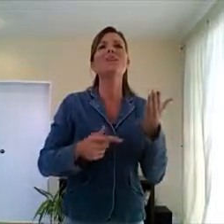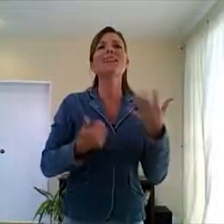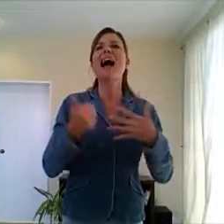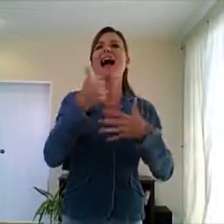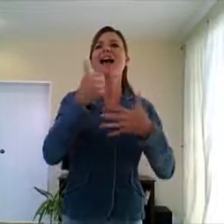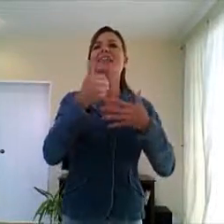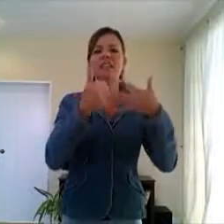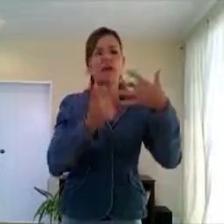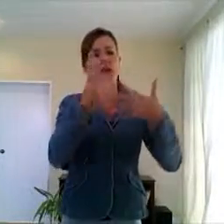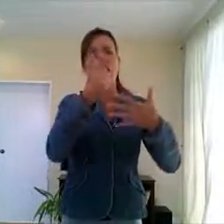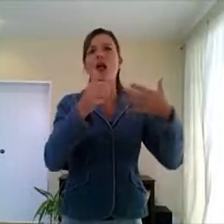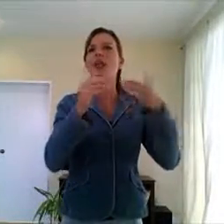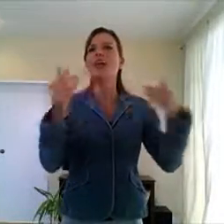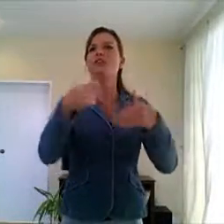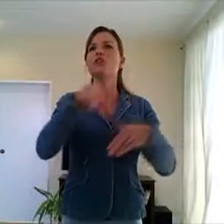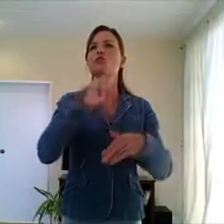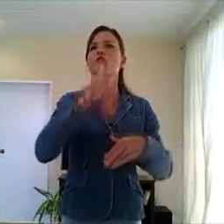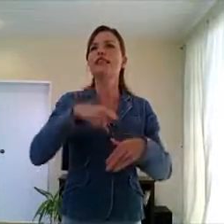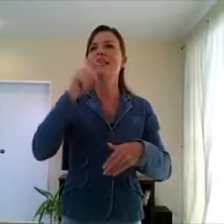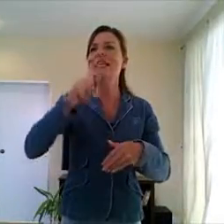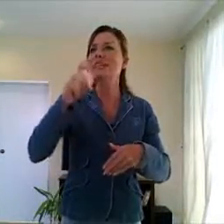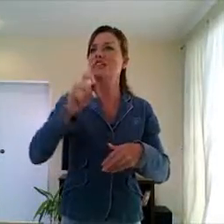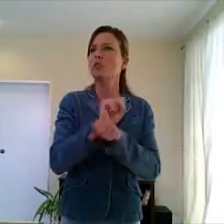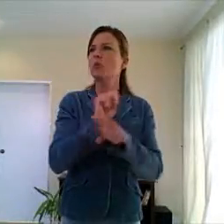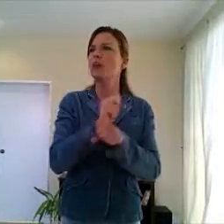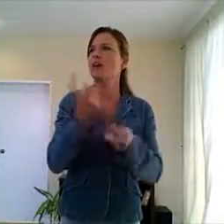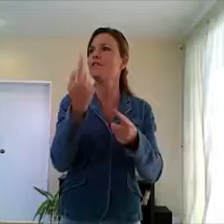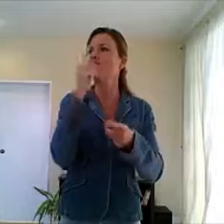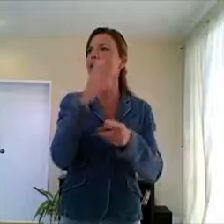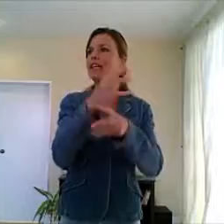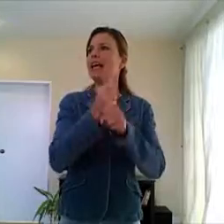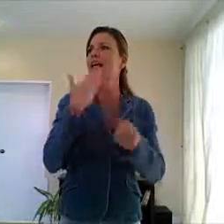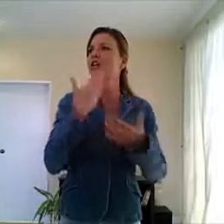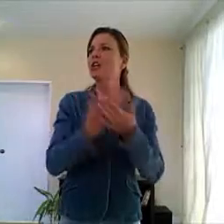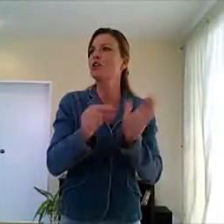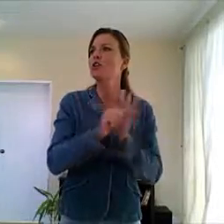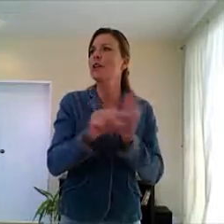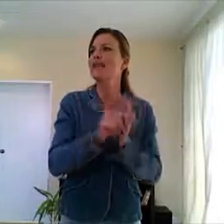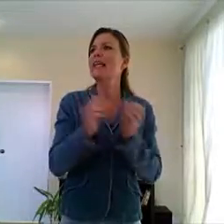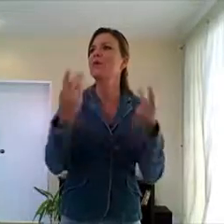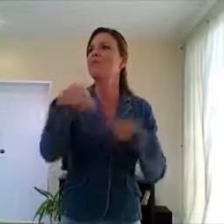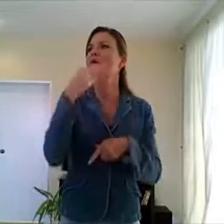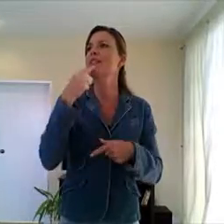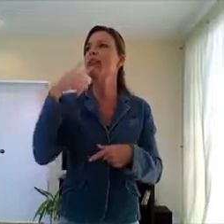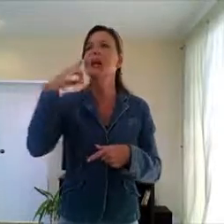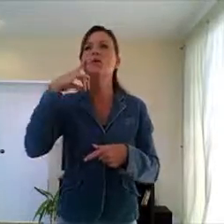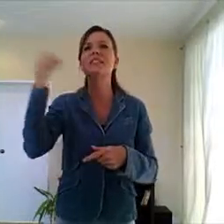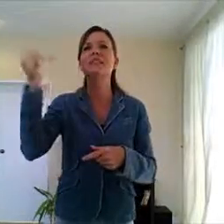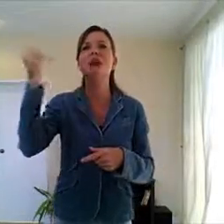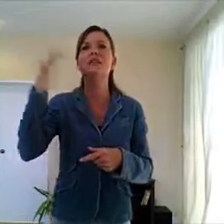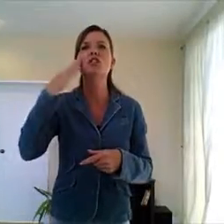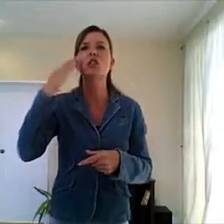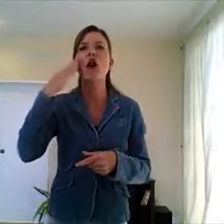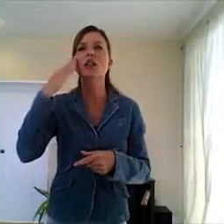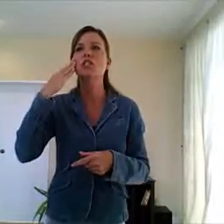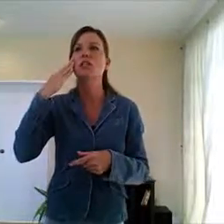high school to make the grades that you made in high school. How many of you would say it's knowledge? Okay. How many of you would say it's